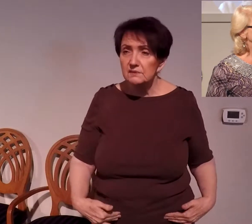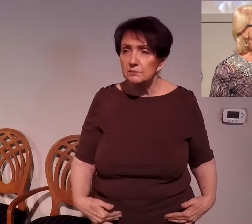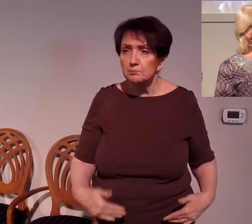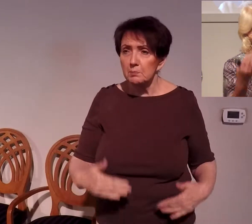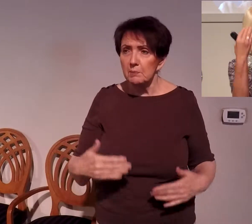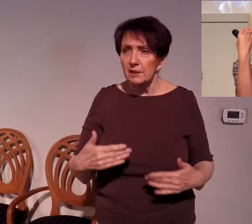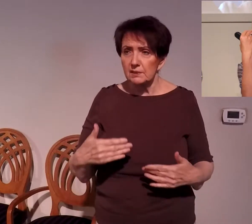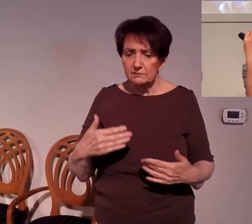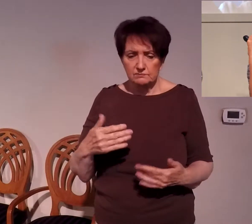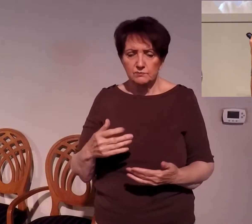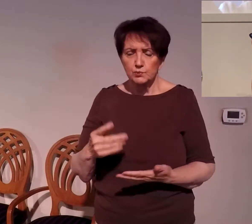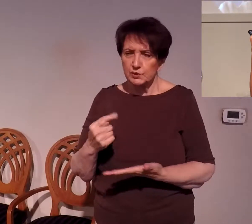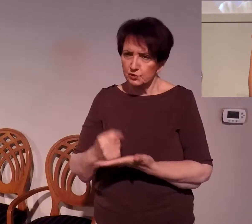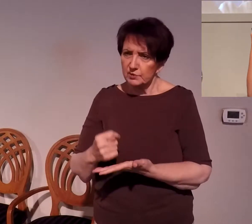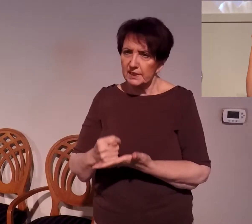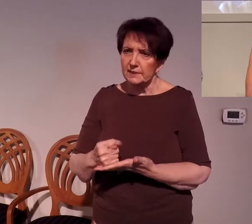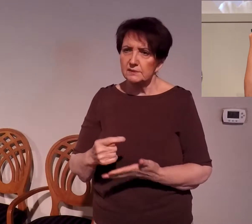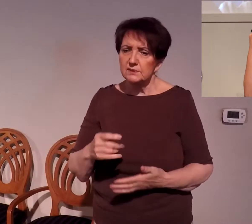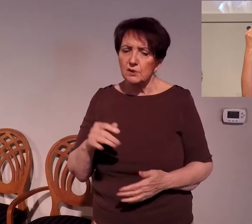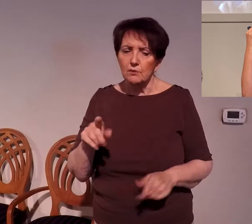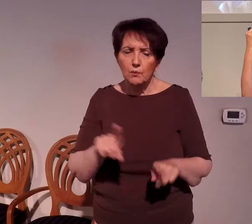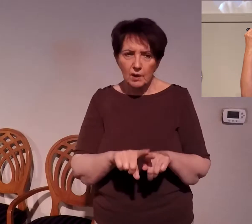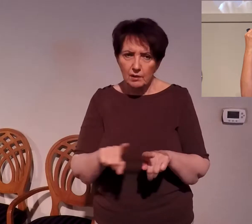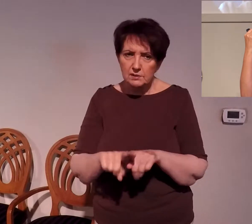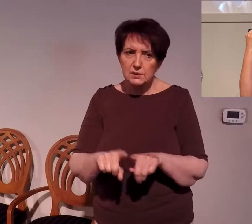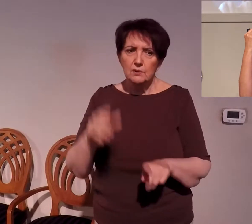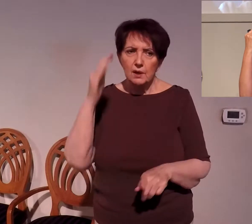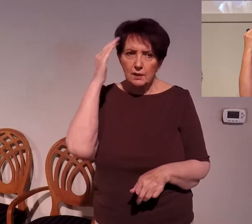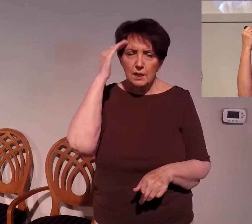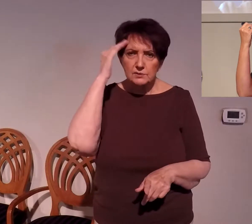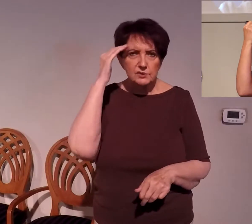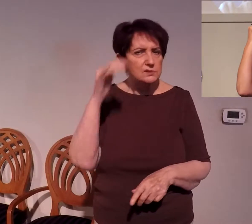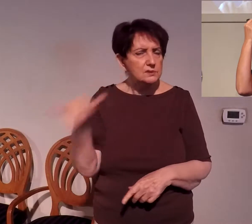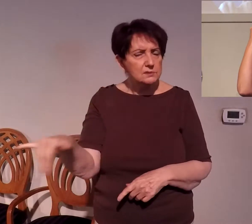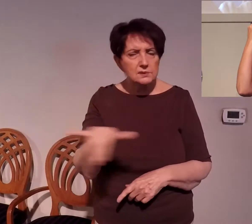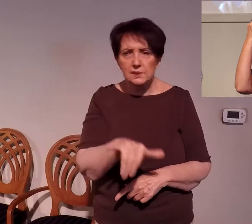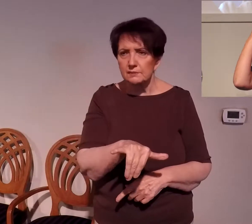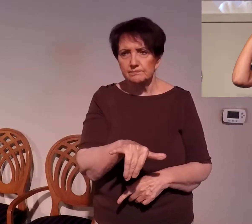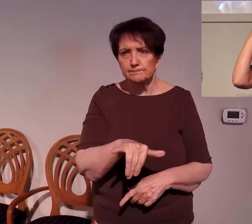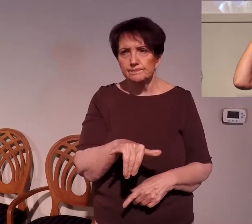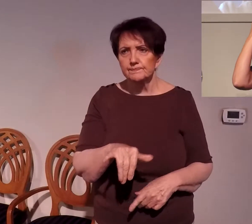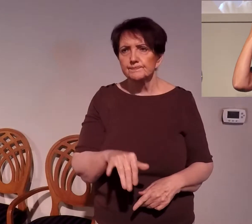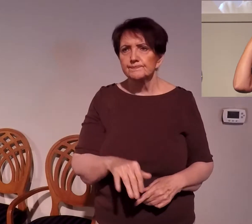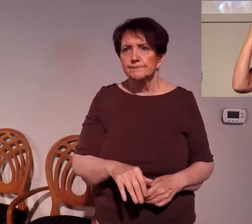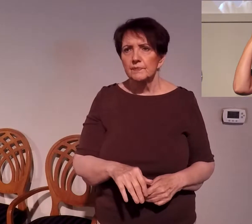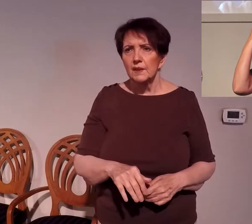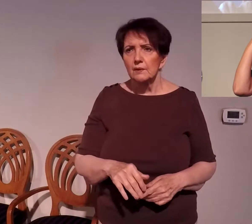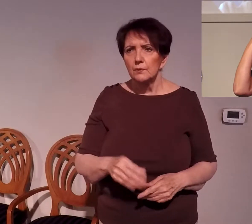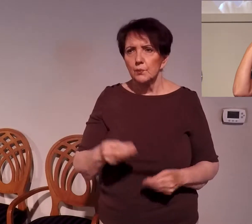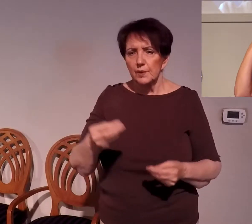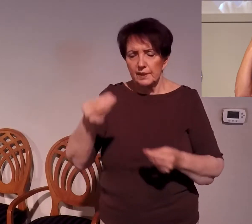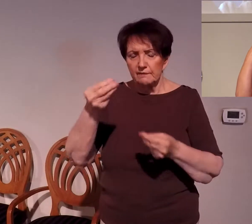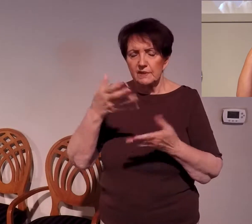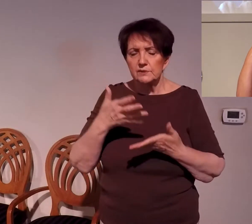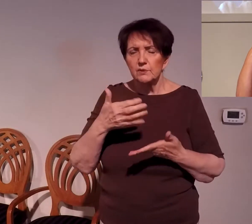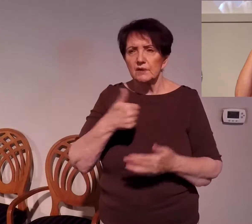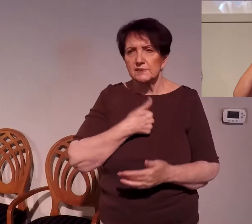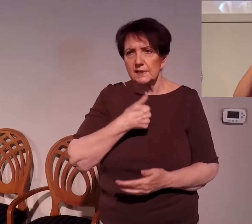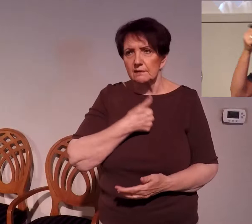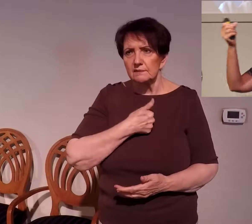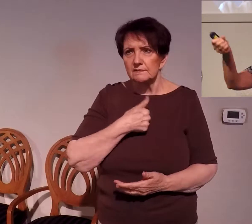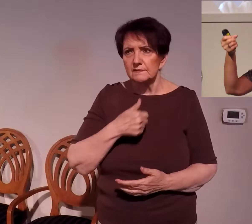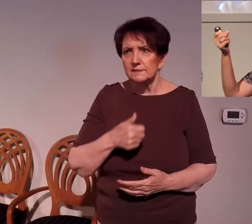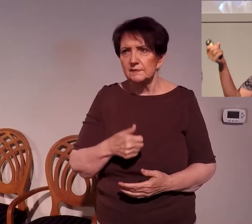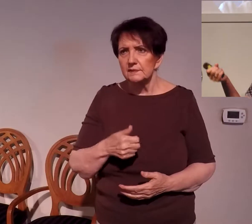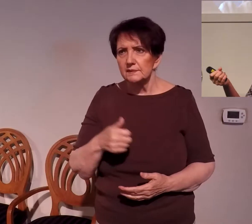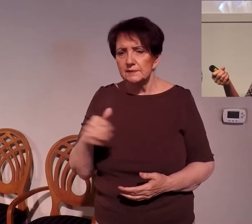And so we also treat our consciousness in the same way. It is a treatment that we give to ourselves as if